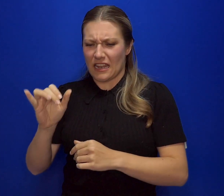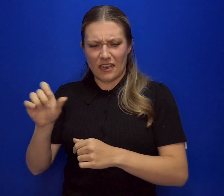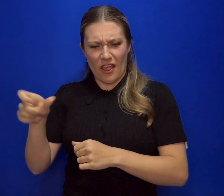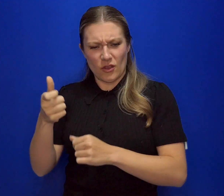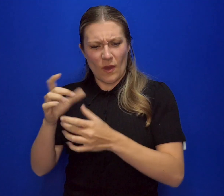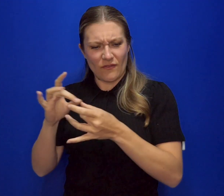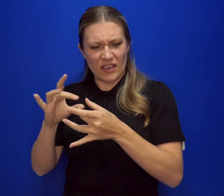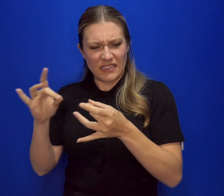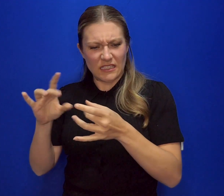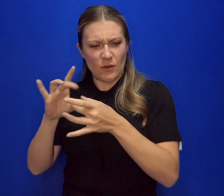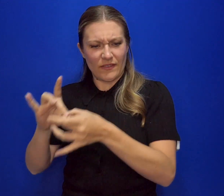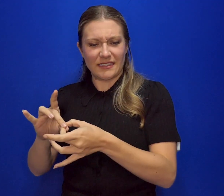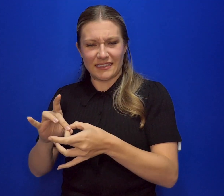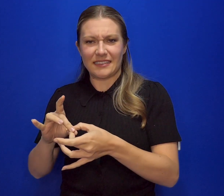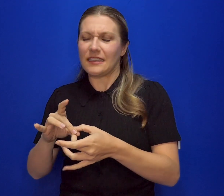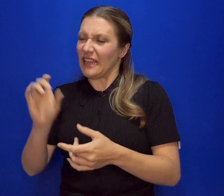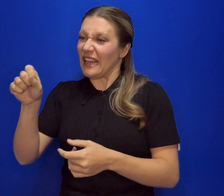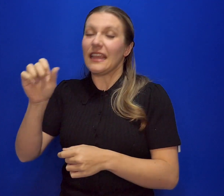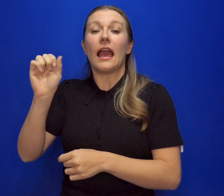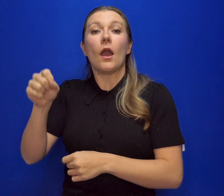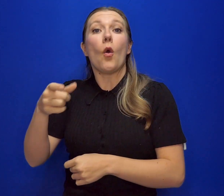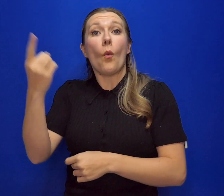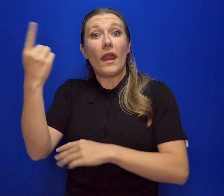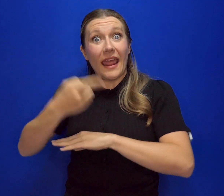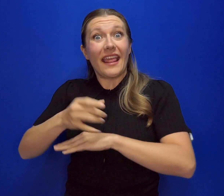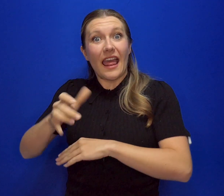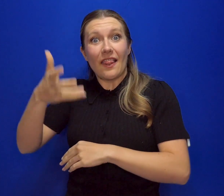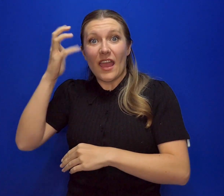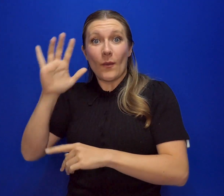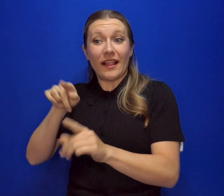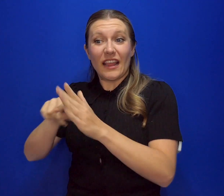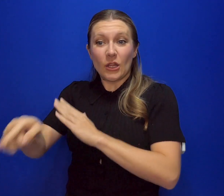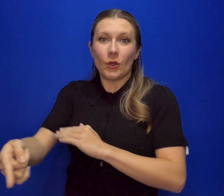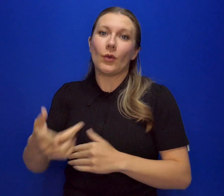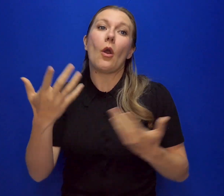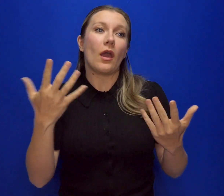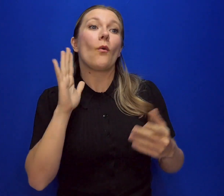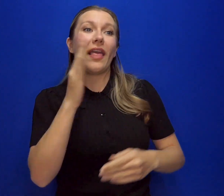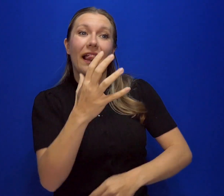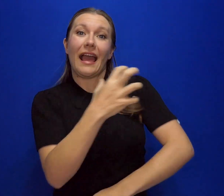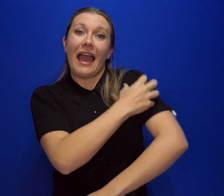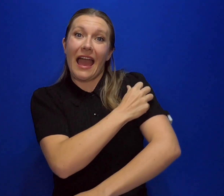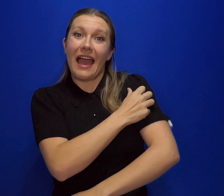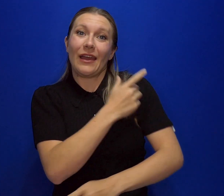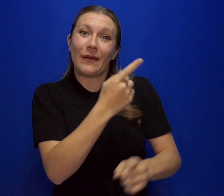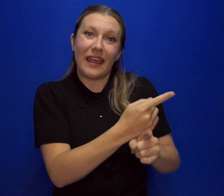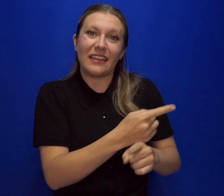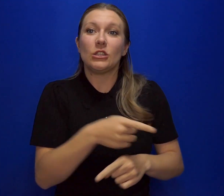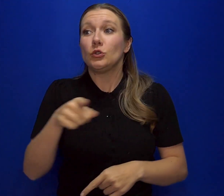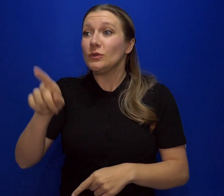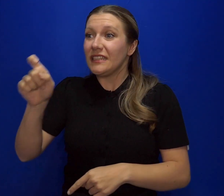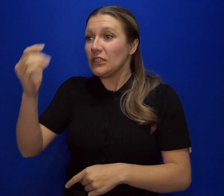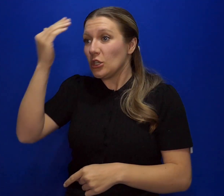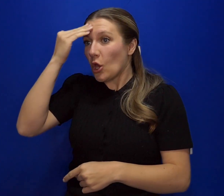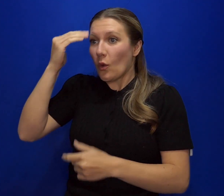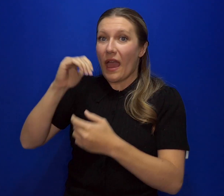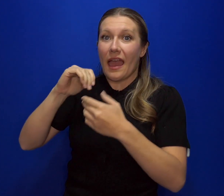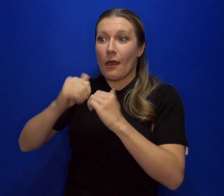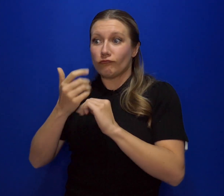the lion's going to kill you. Okay. It's at least going to come at you. Or at least bite your arm off. Yeah. You need to know how to hold up the whip in the chair when it